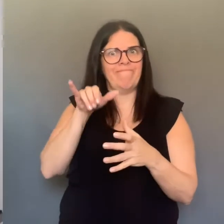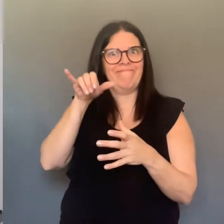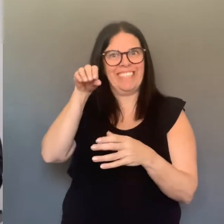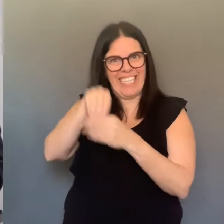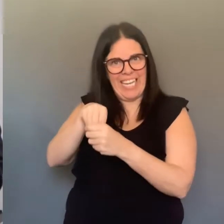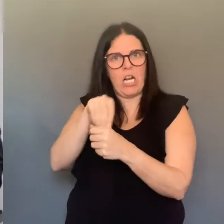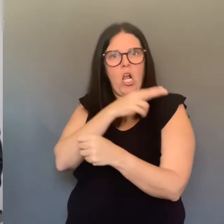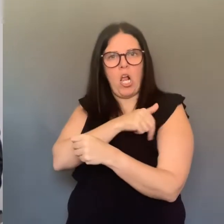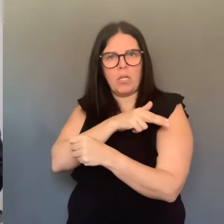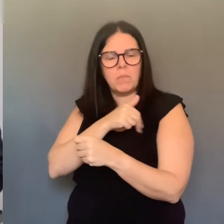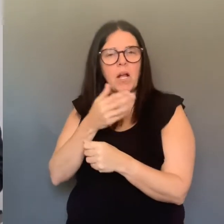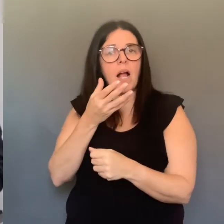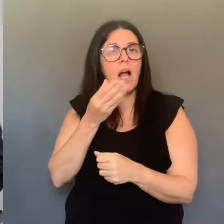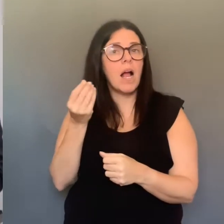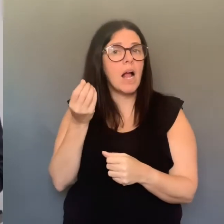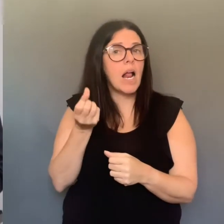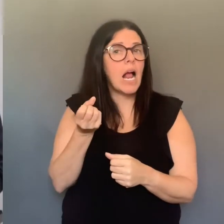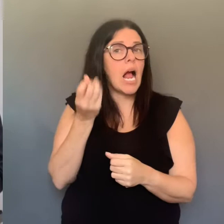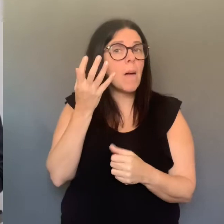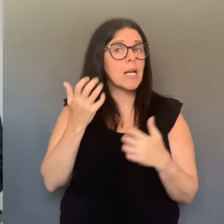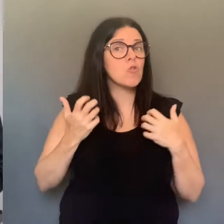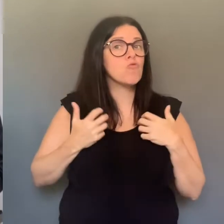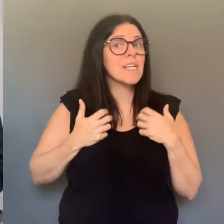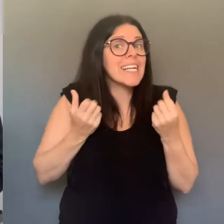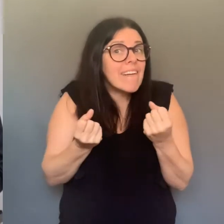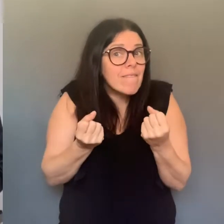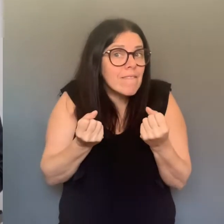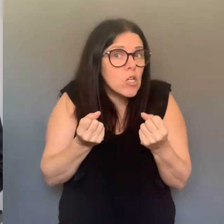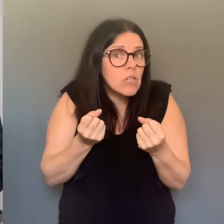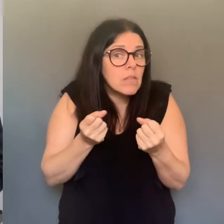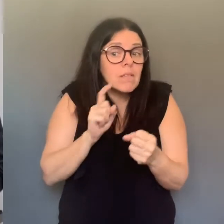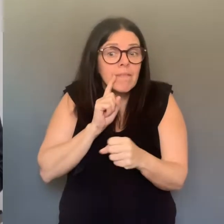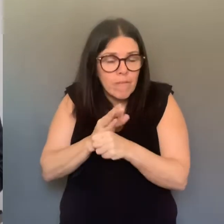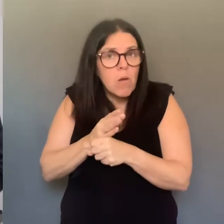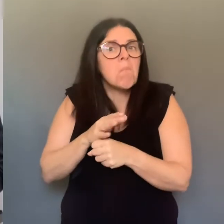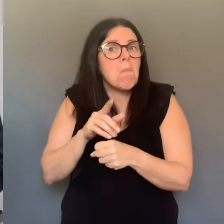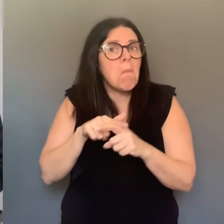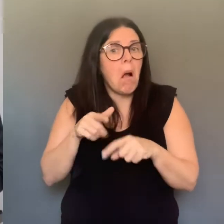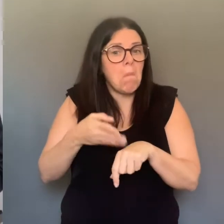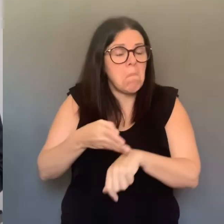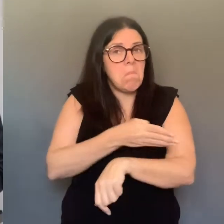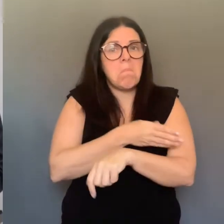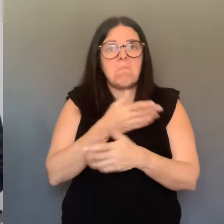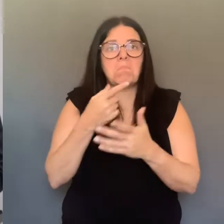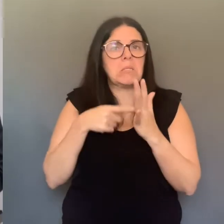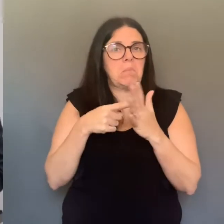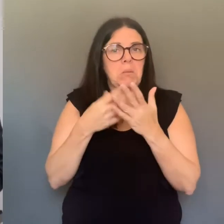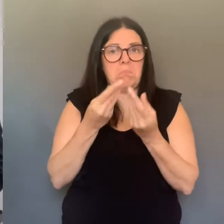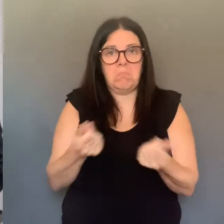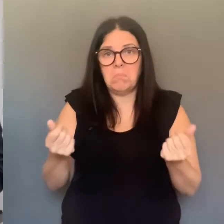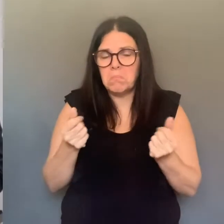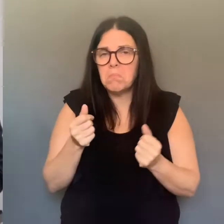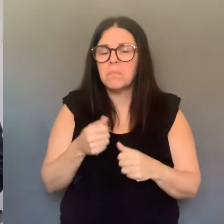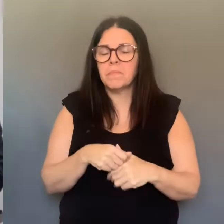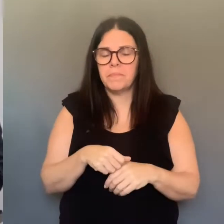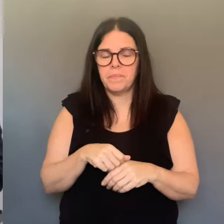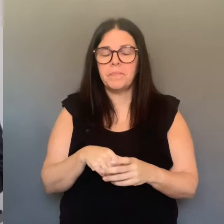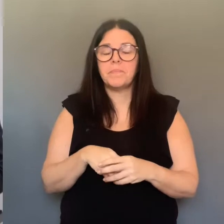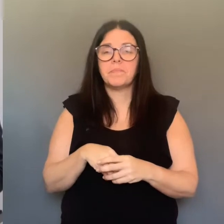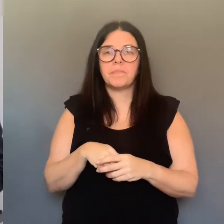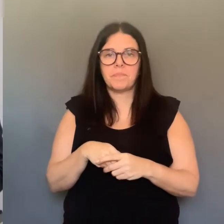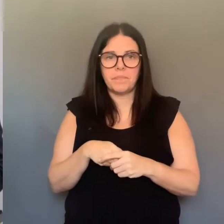I have one further question. How many are currently in hospital right now, and do you have any numbers on if people